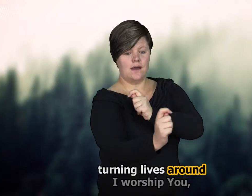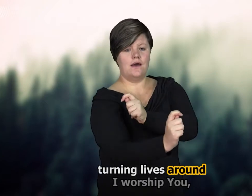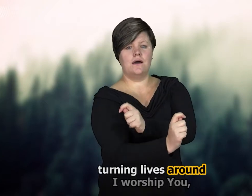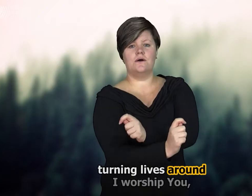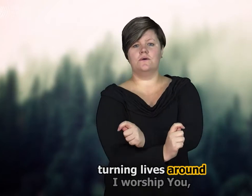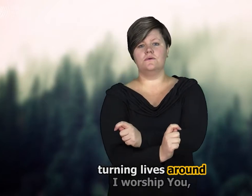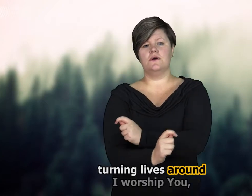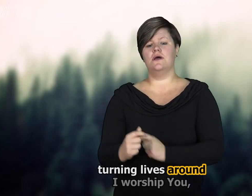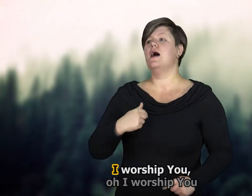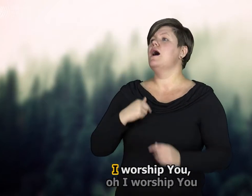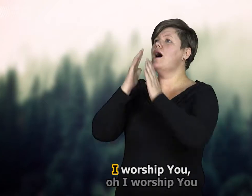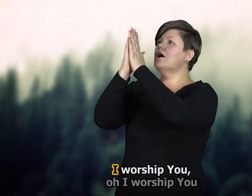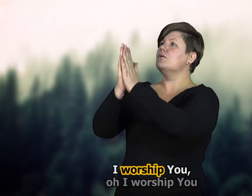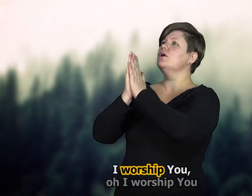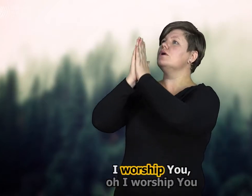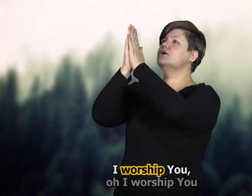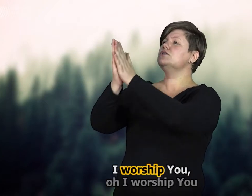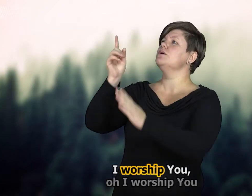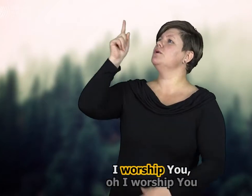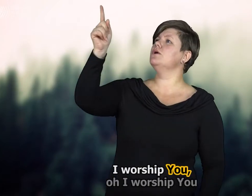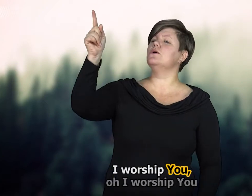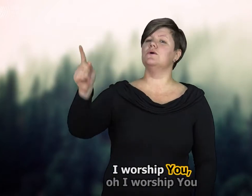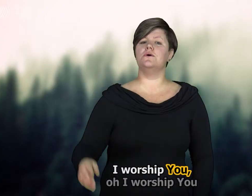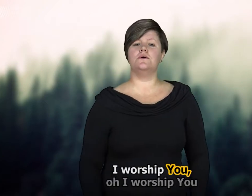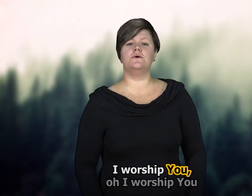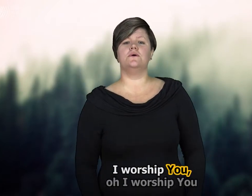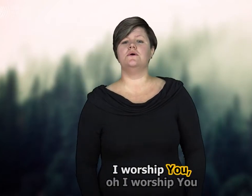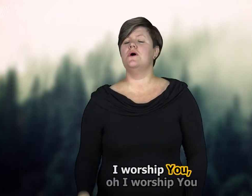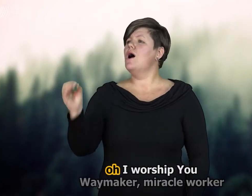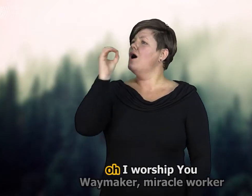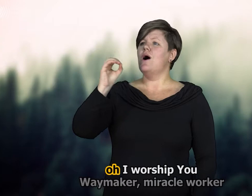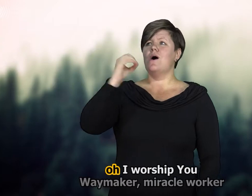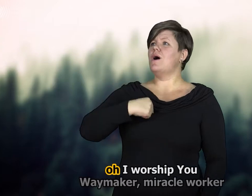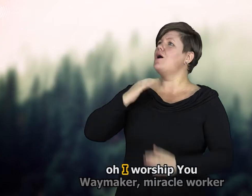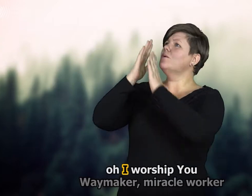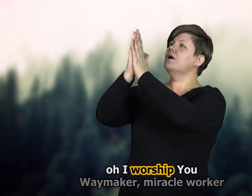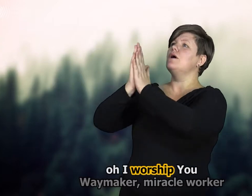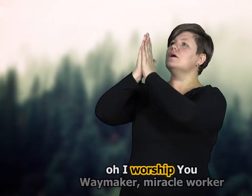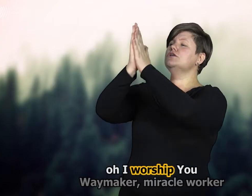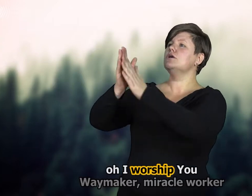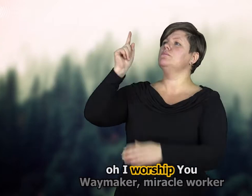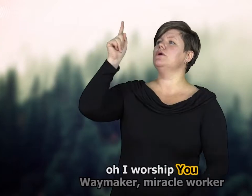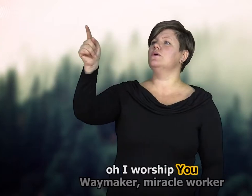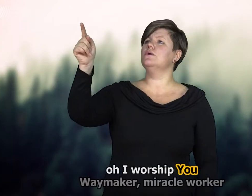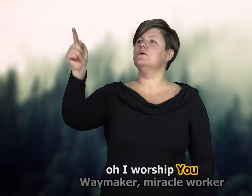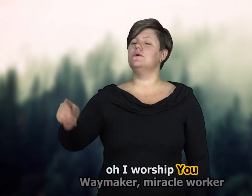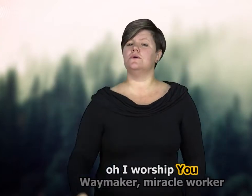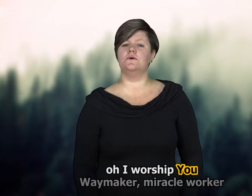I worship you, I worship you